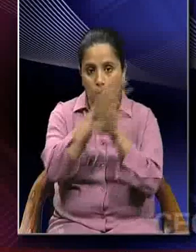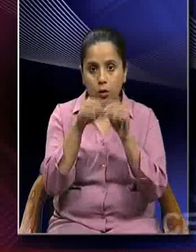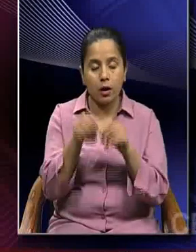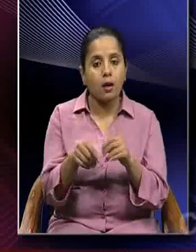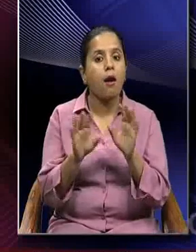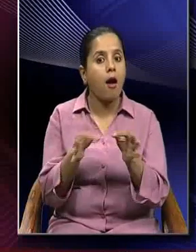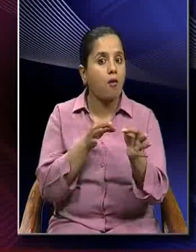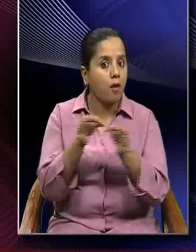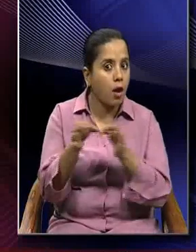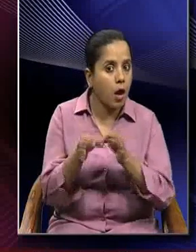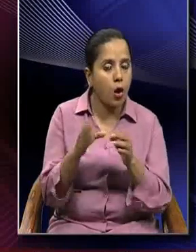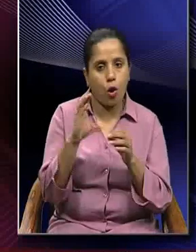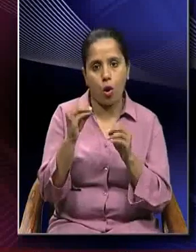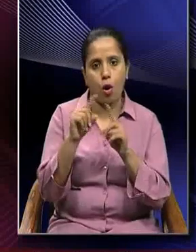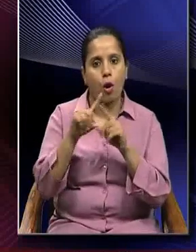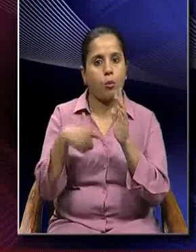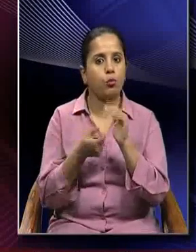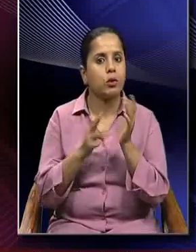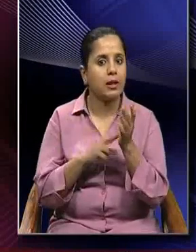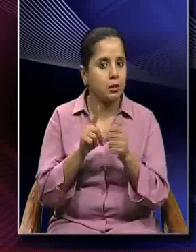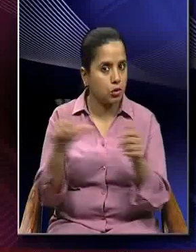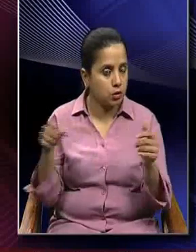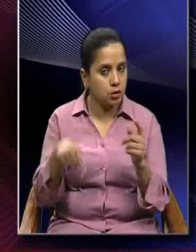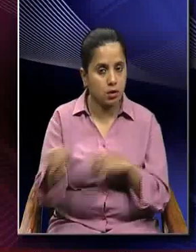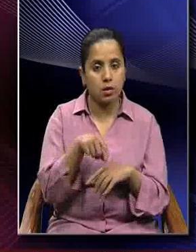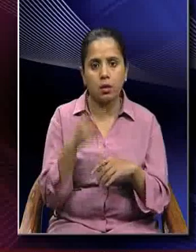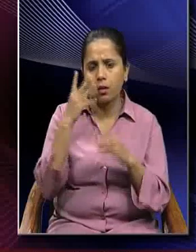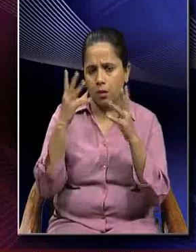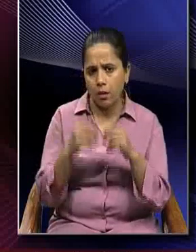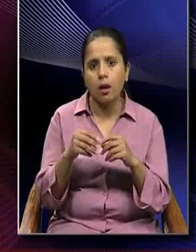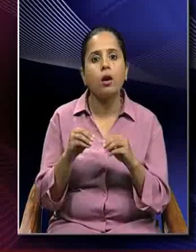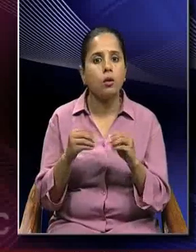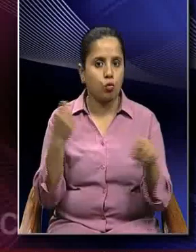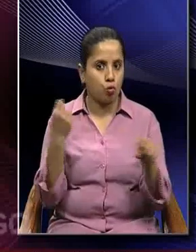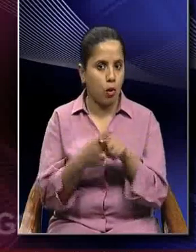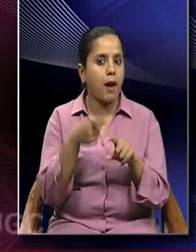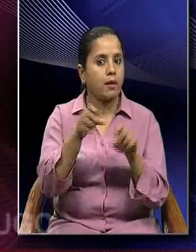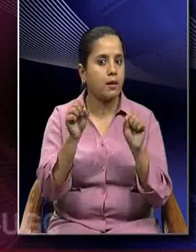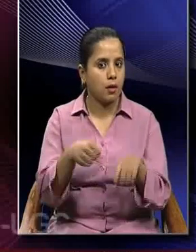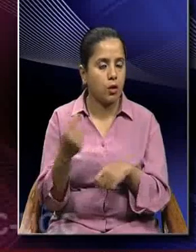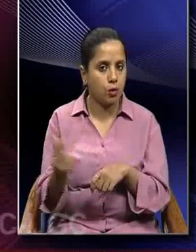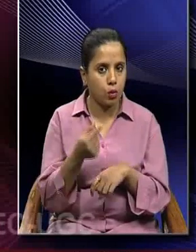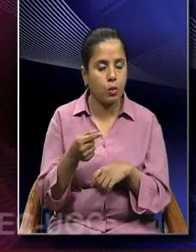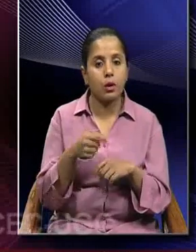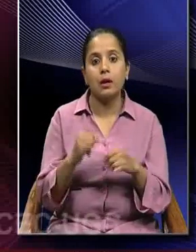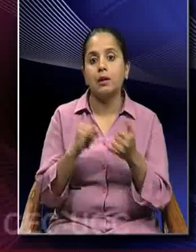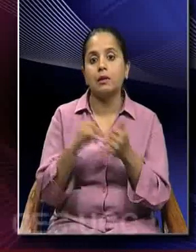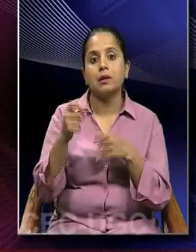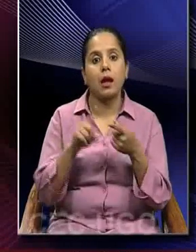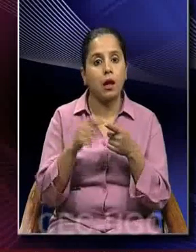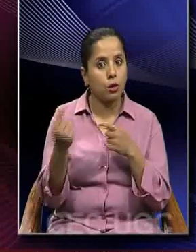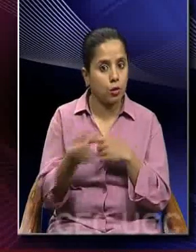defined, operationalized, and measured using suitable questionnaires. Scales were used